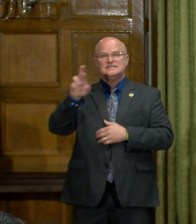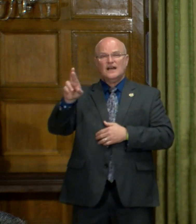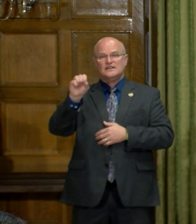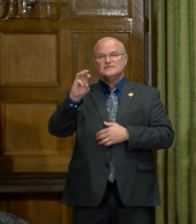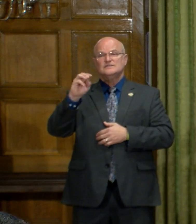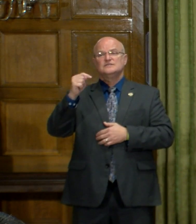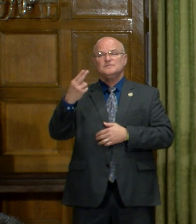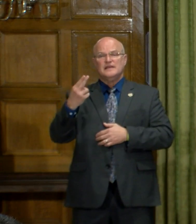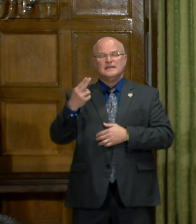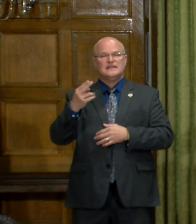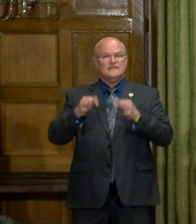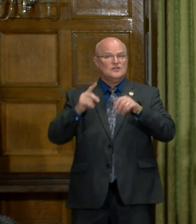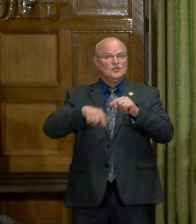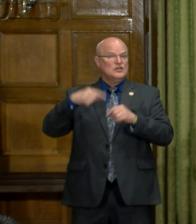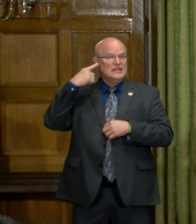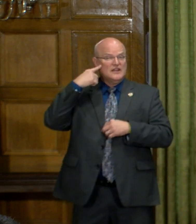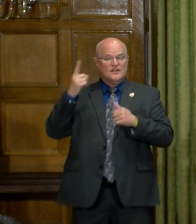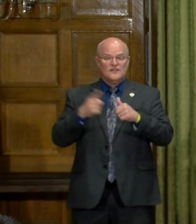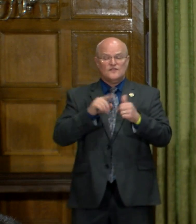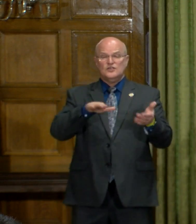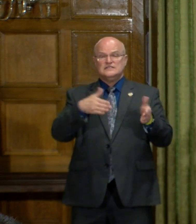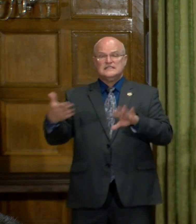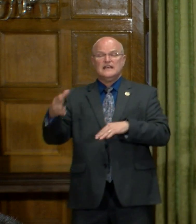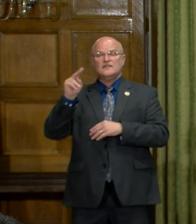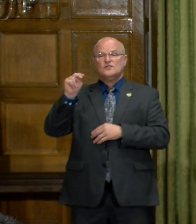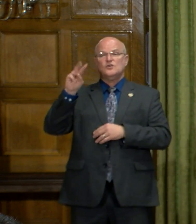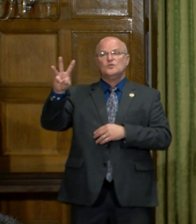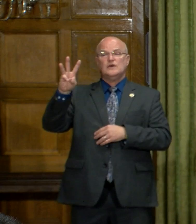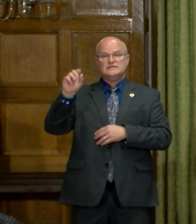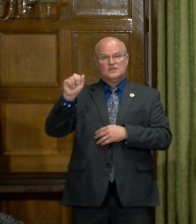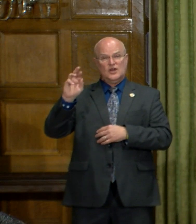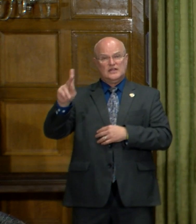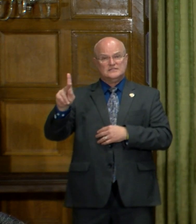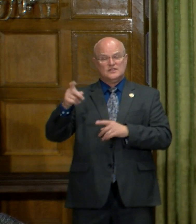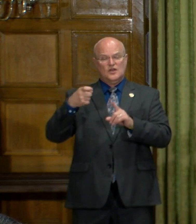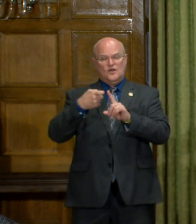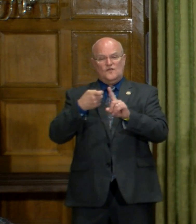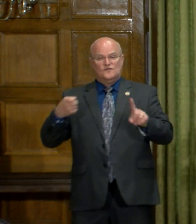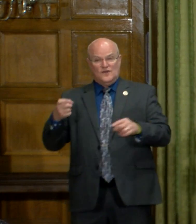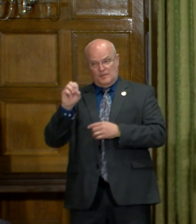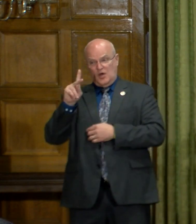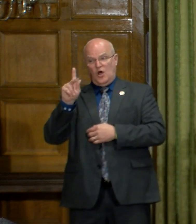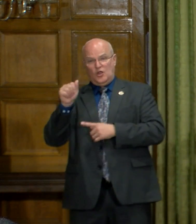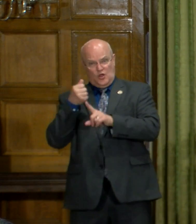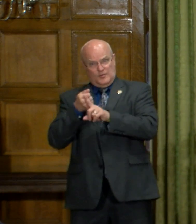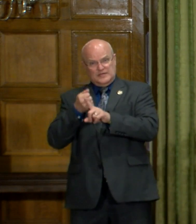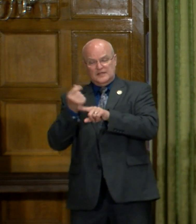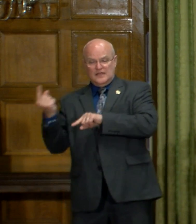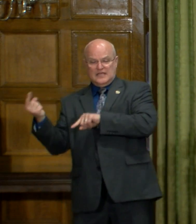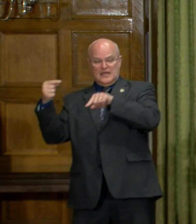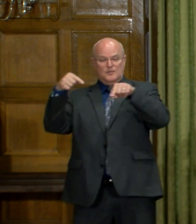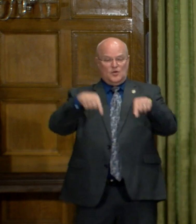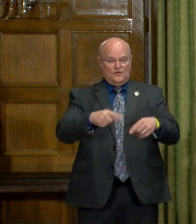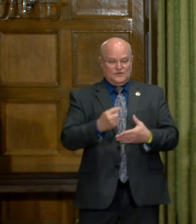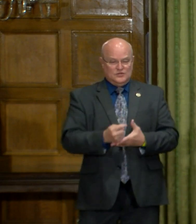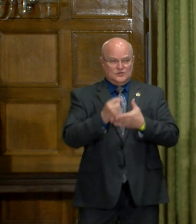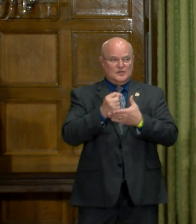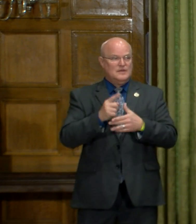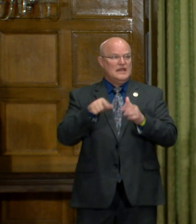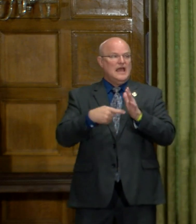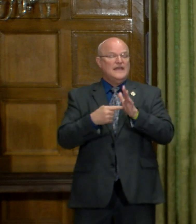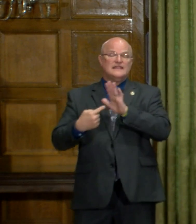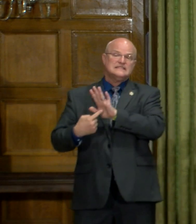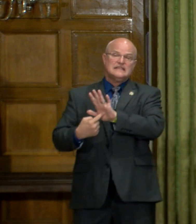hear it, it's in reference to the first death in Northwest Arkansas, who was an Oklahoma resident that was coming over for treatment. And